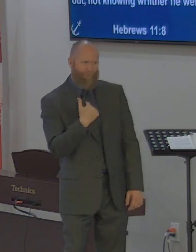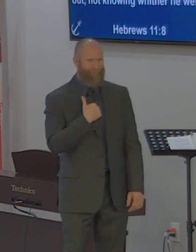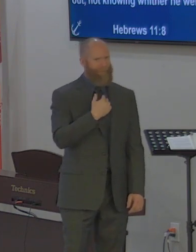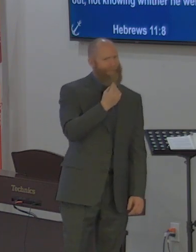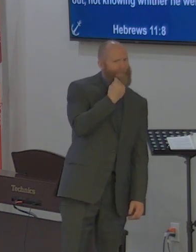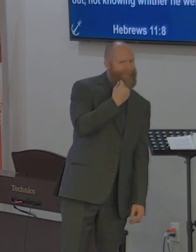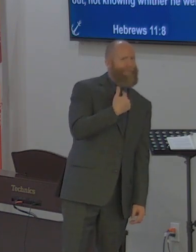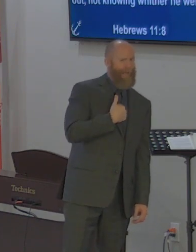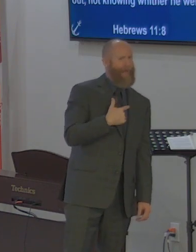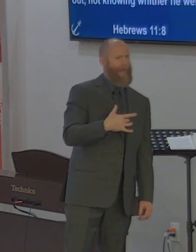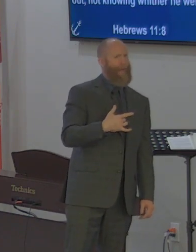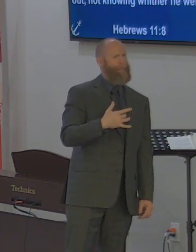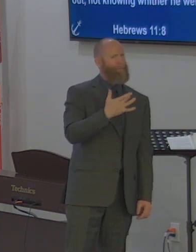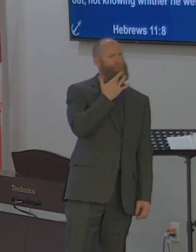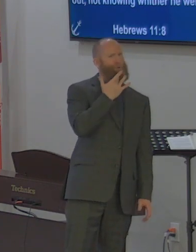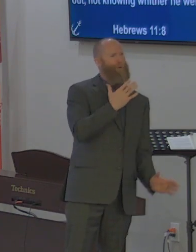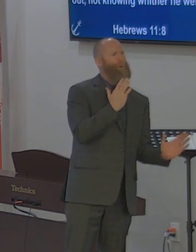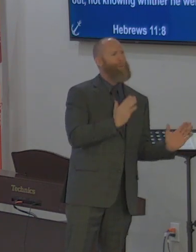know,